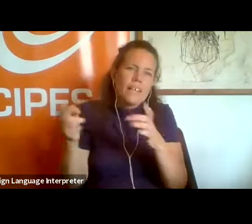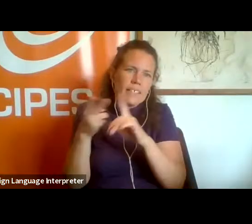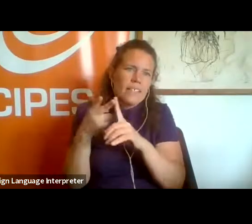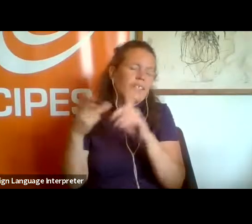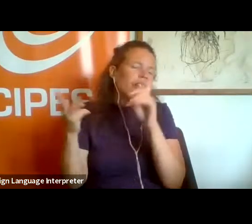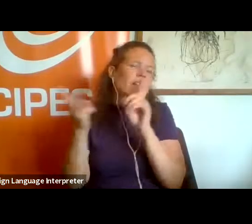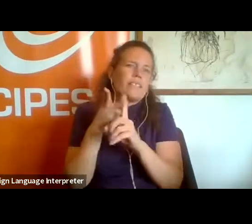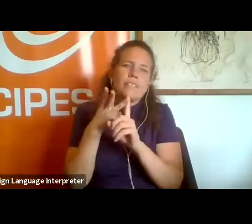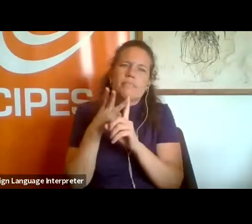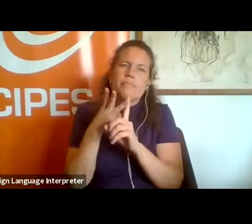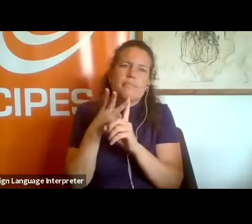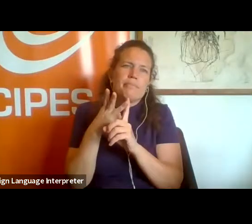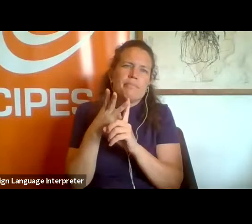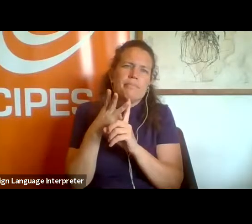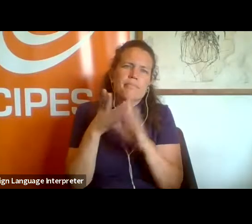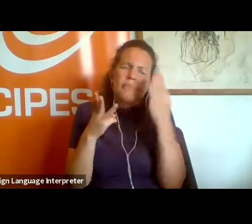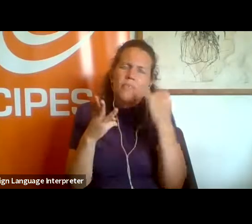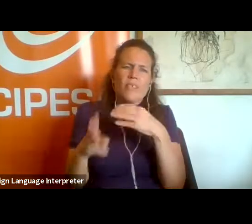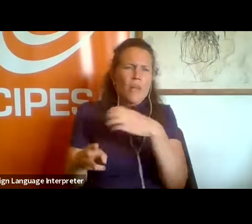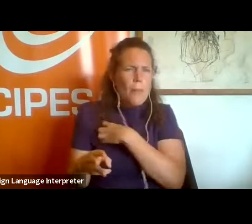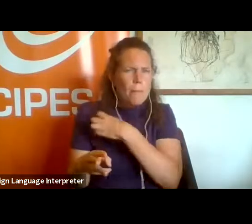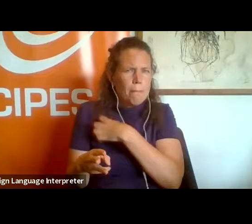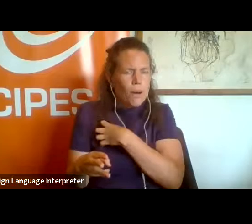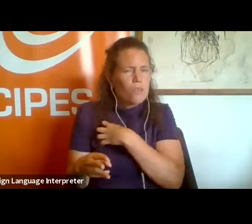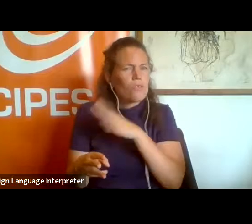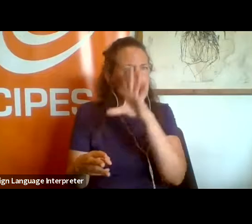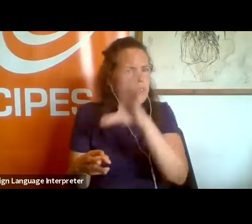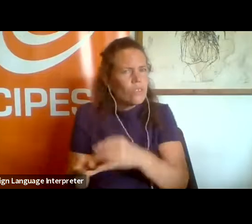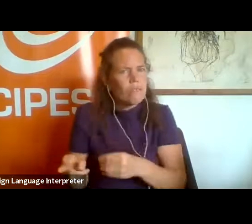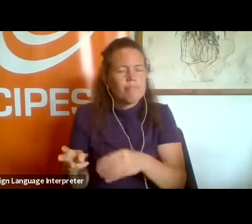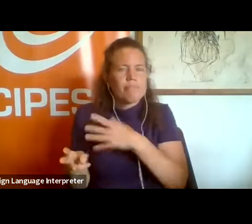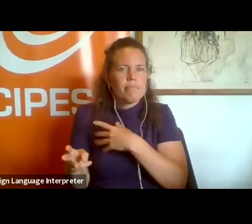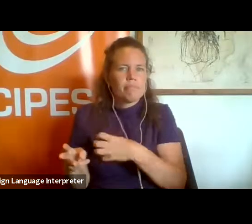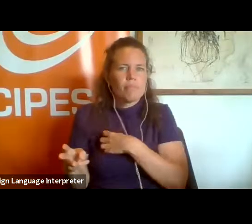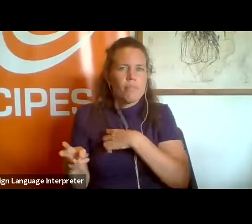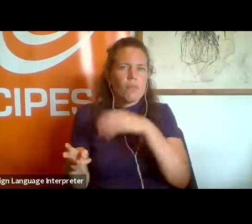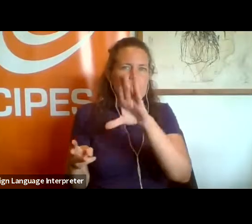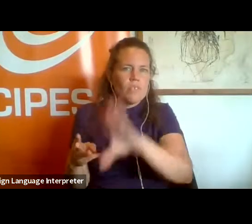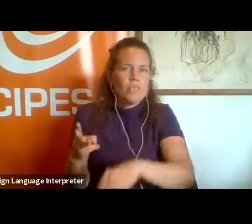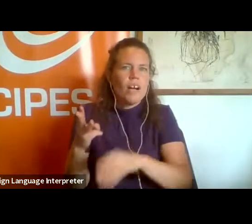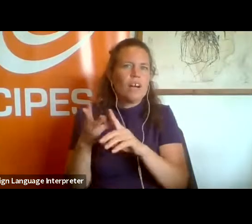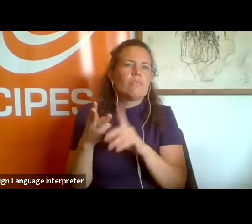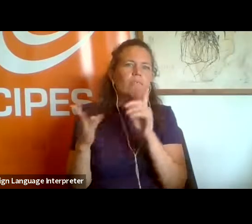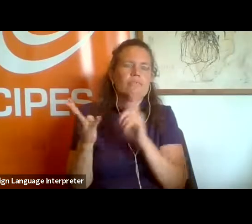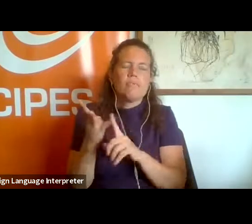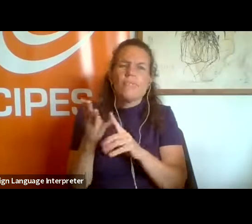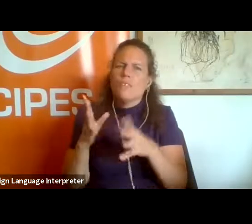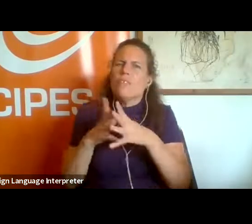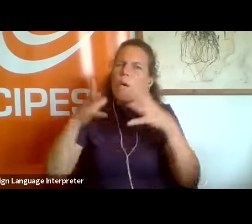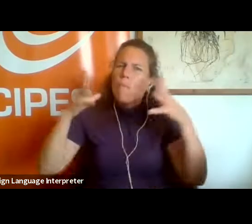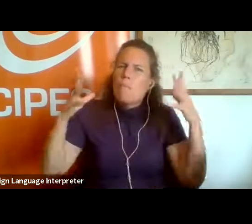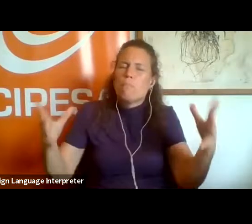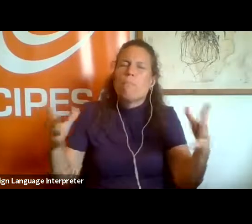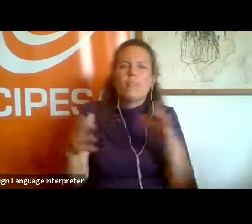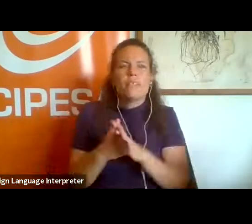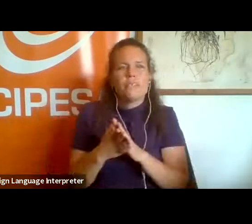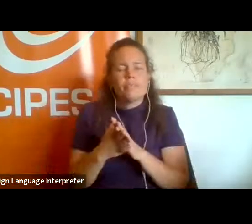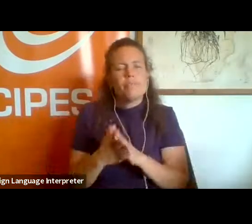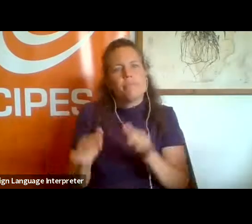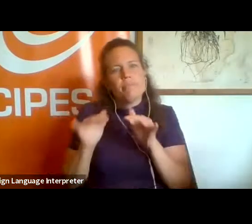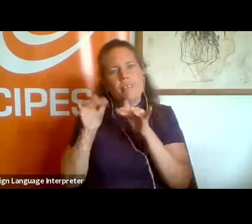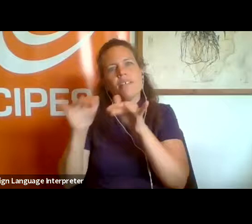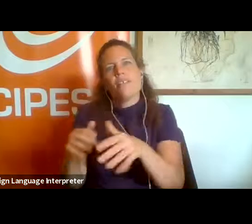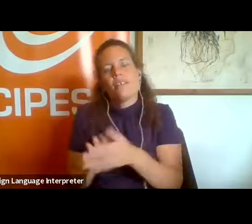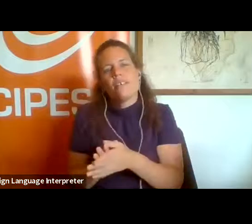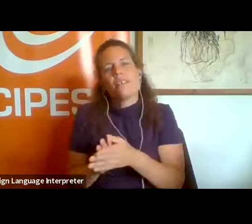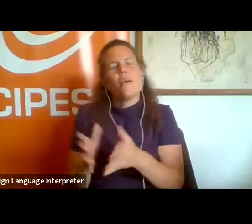and I think the postal service also went down. So obviously these huge large-scale attacks have massive